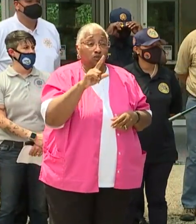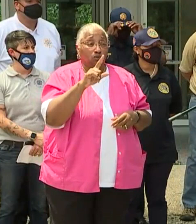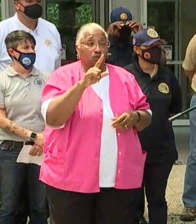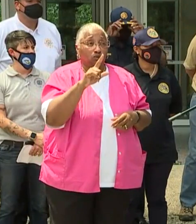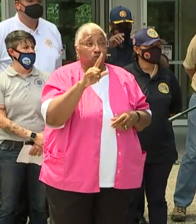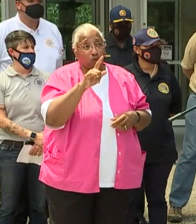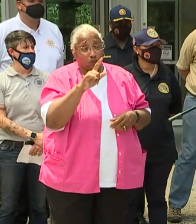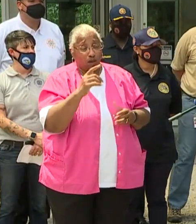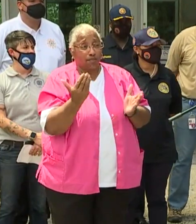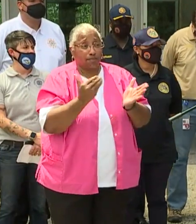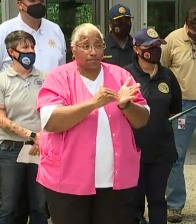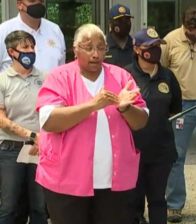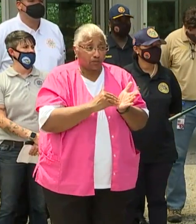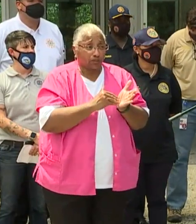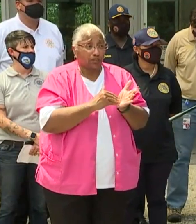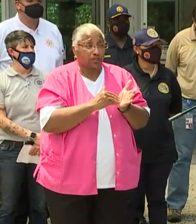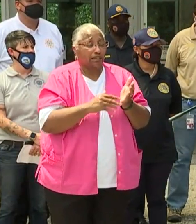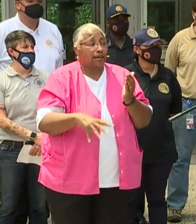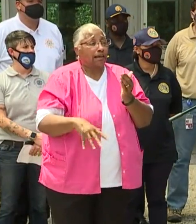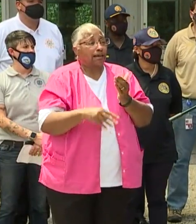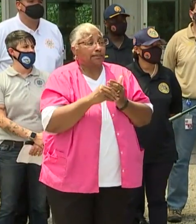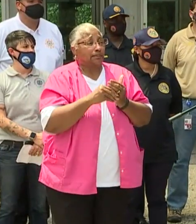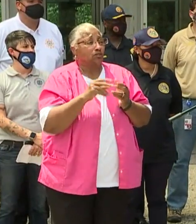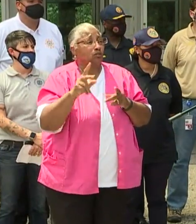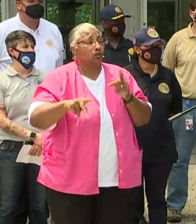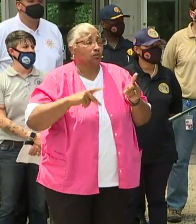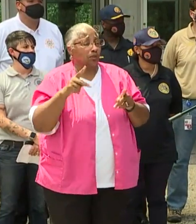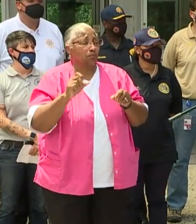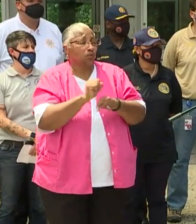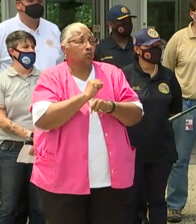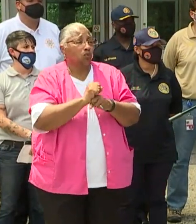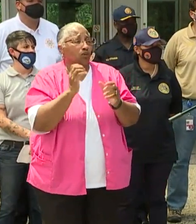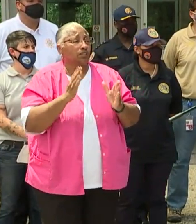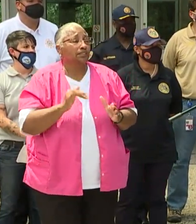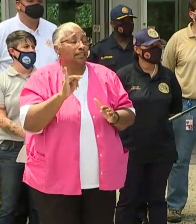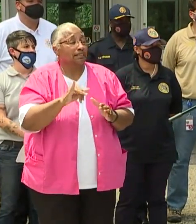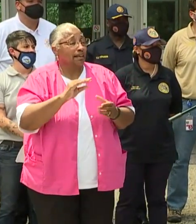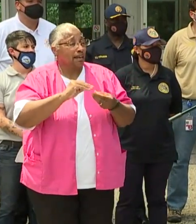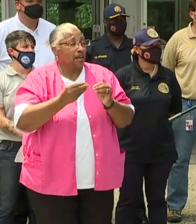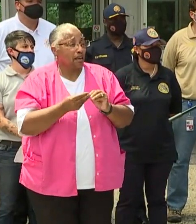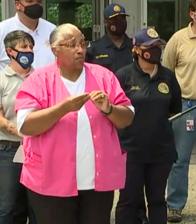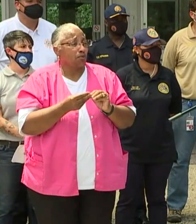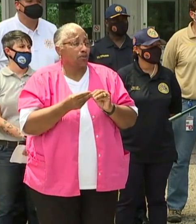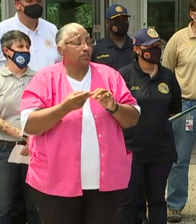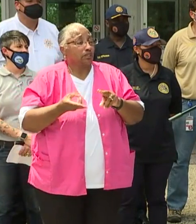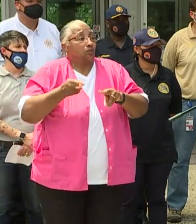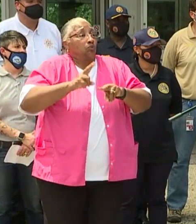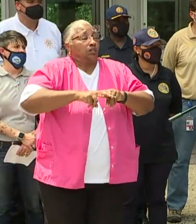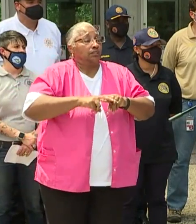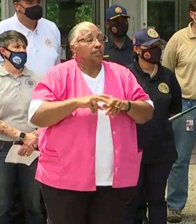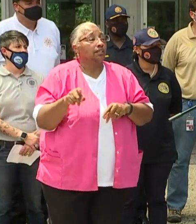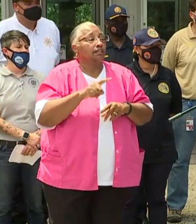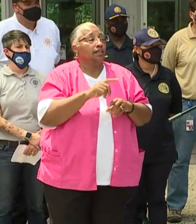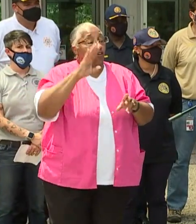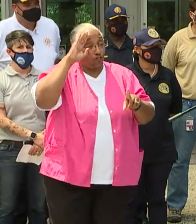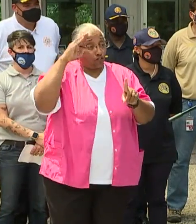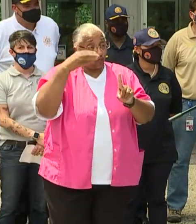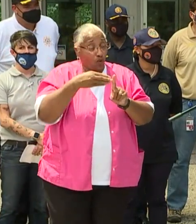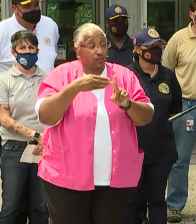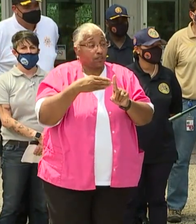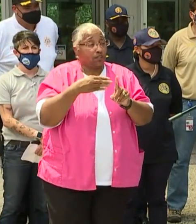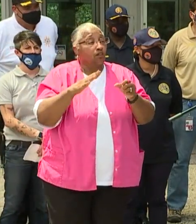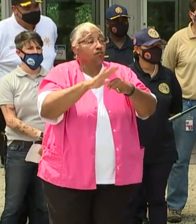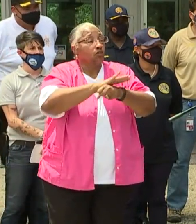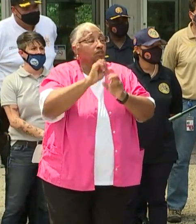21,000 additional crews and resources, and that number is growing, and they are focusing in Louisiana, in the entire